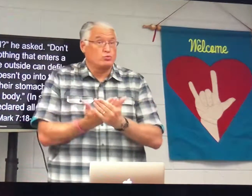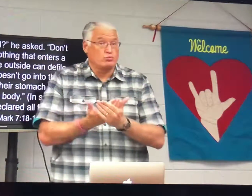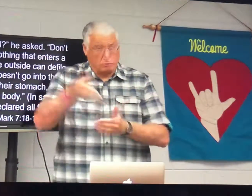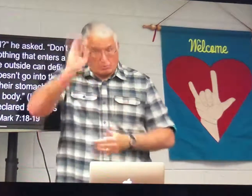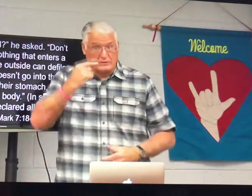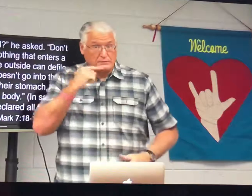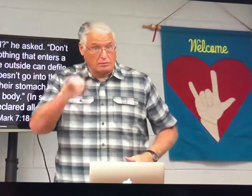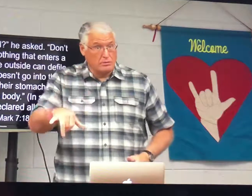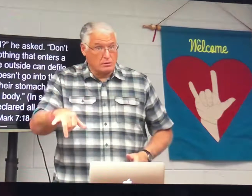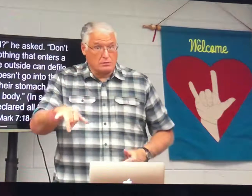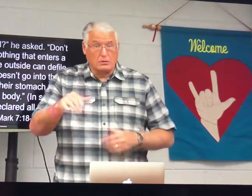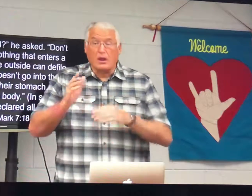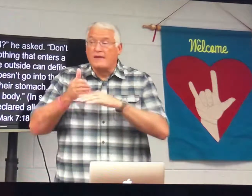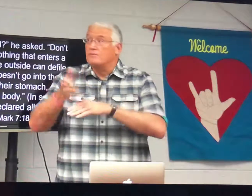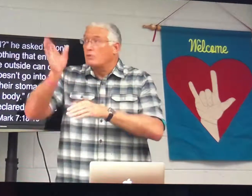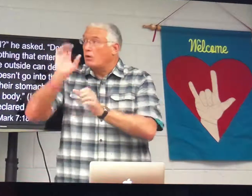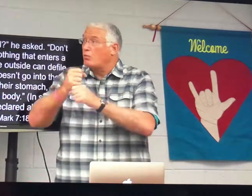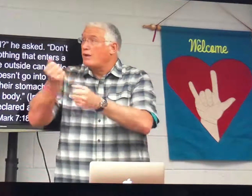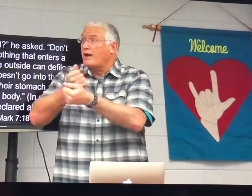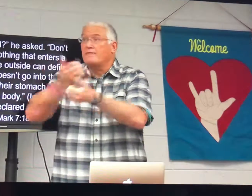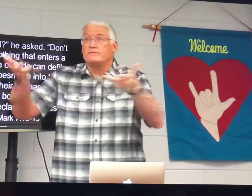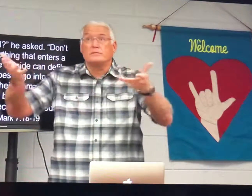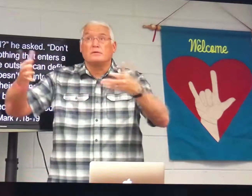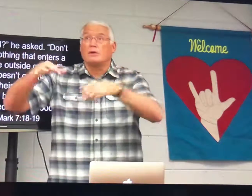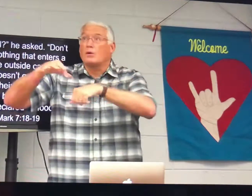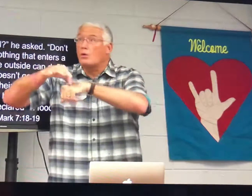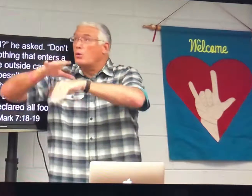Tap. A foul ball takes the count to 1-1.